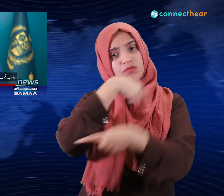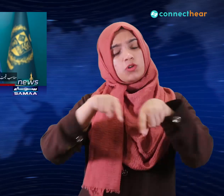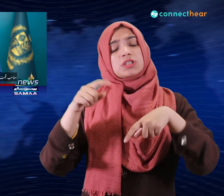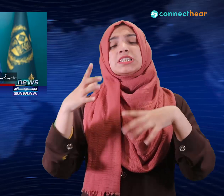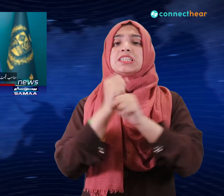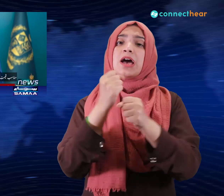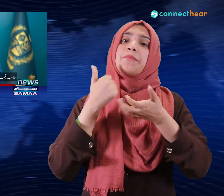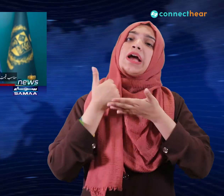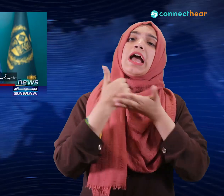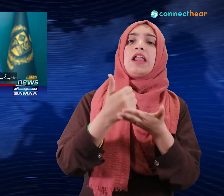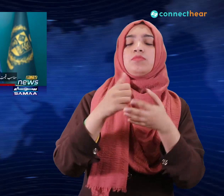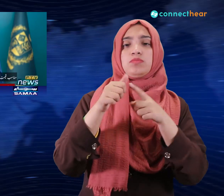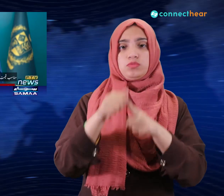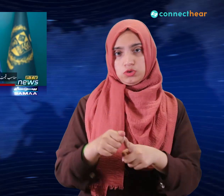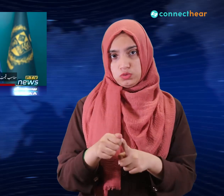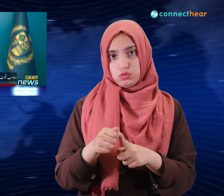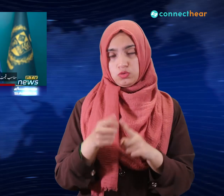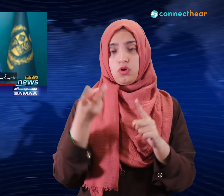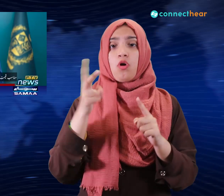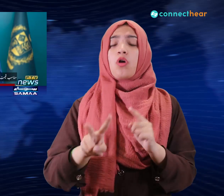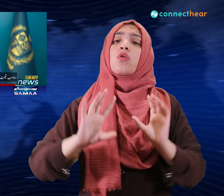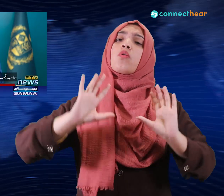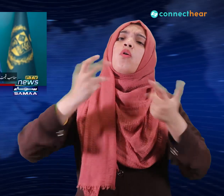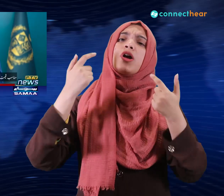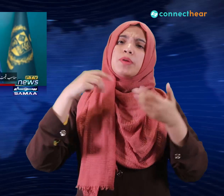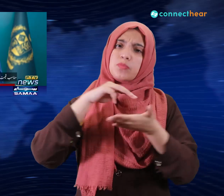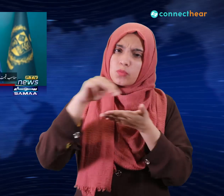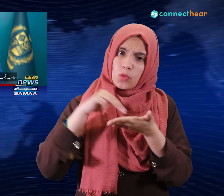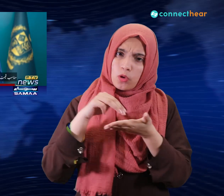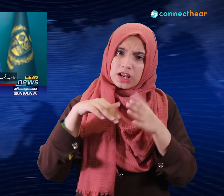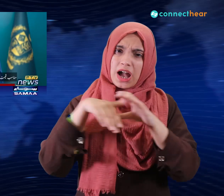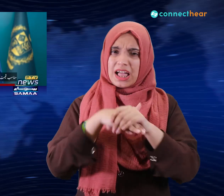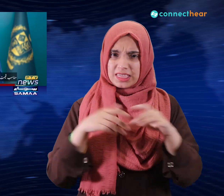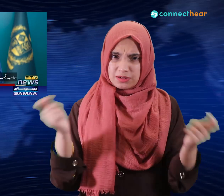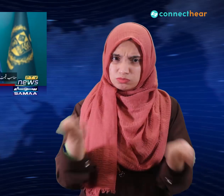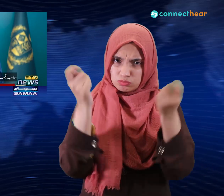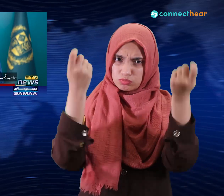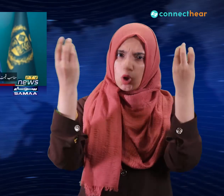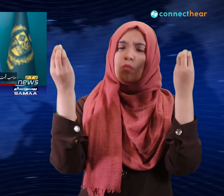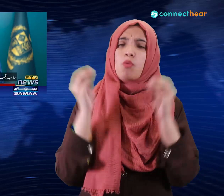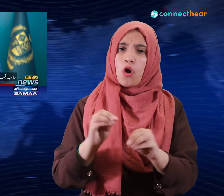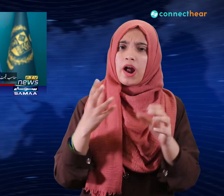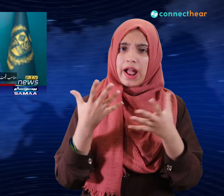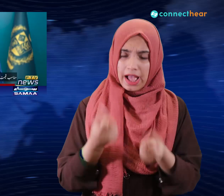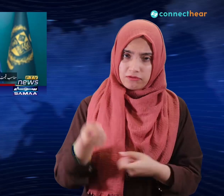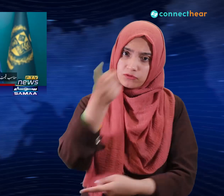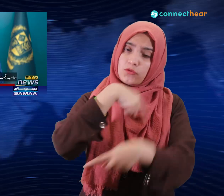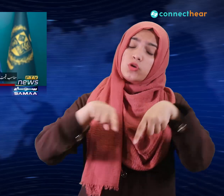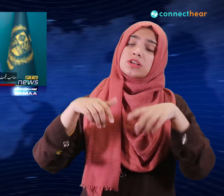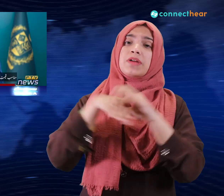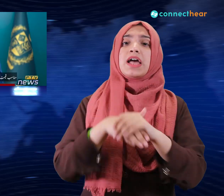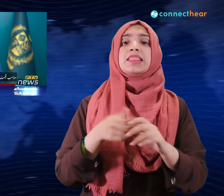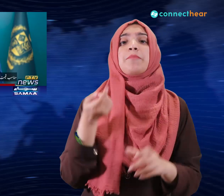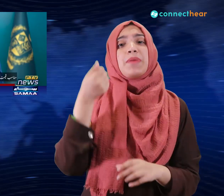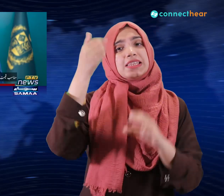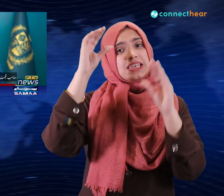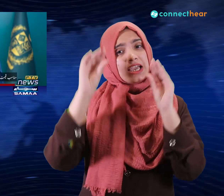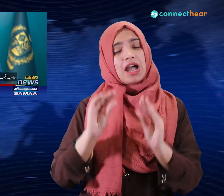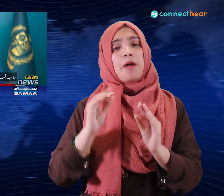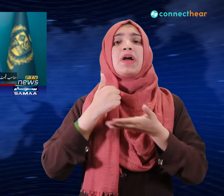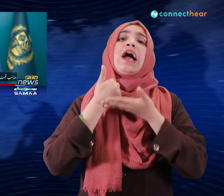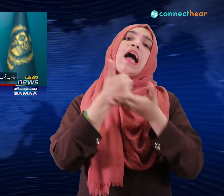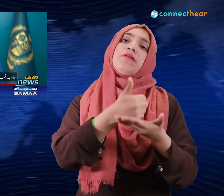grants and concessional lending to enable developing countries to purchase vaccine at fair